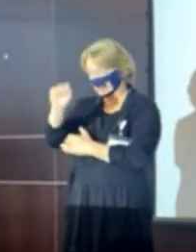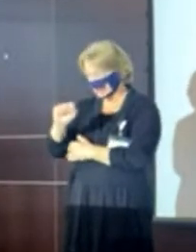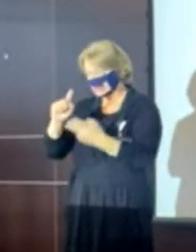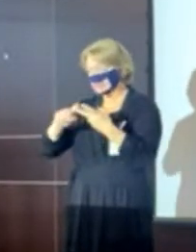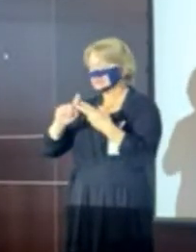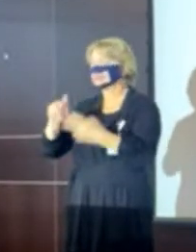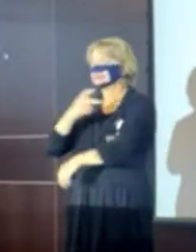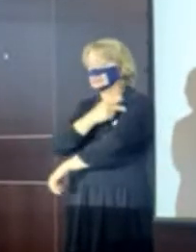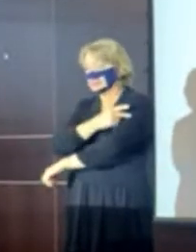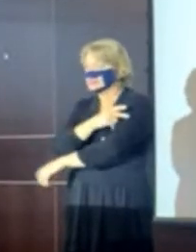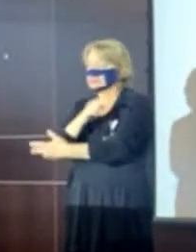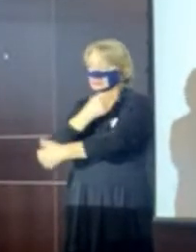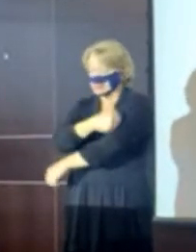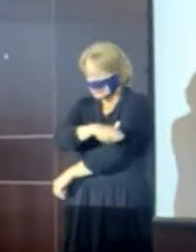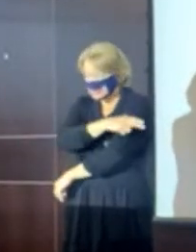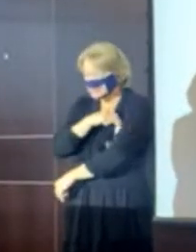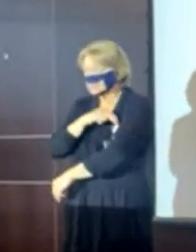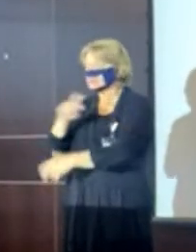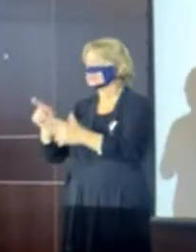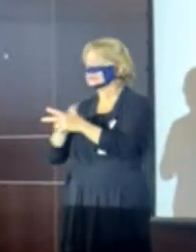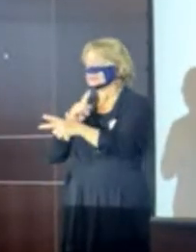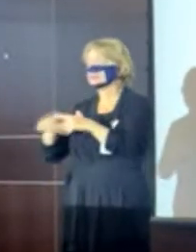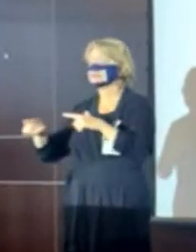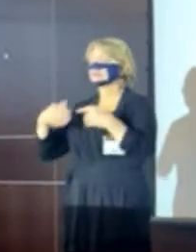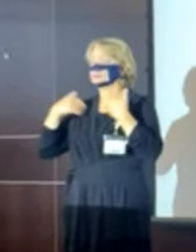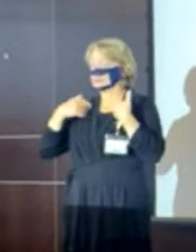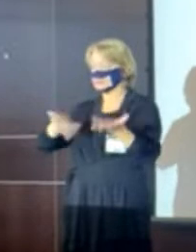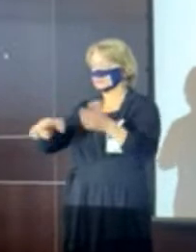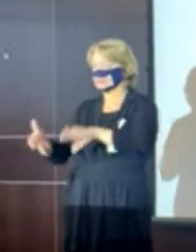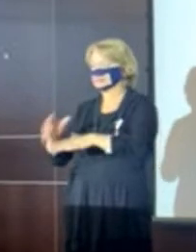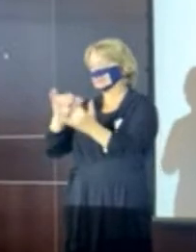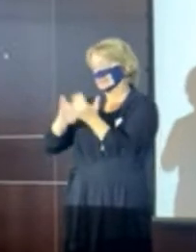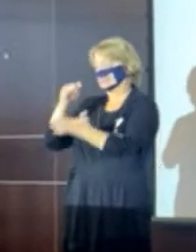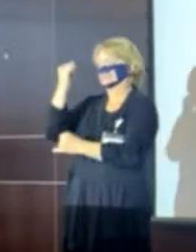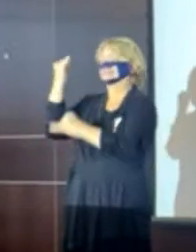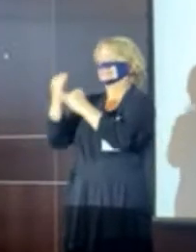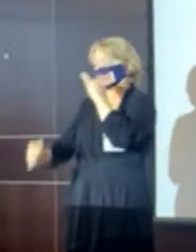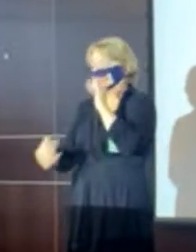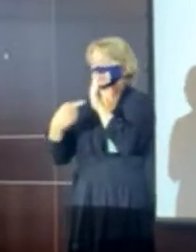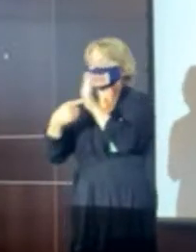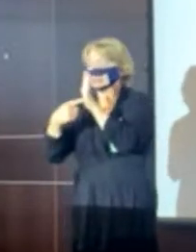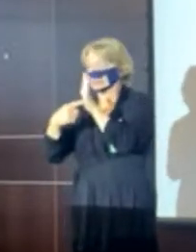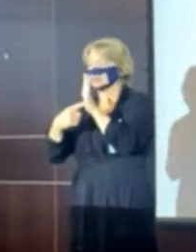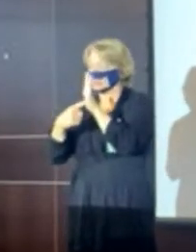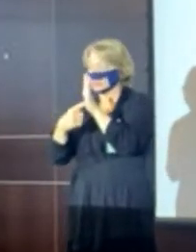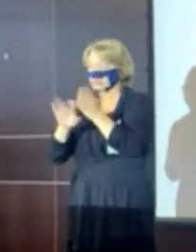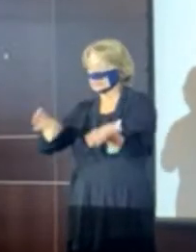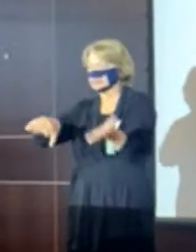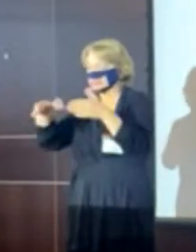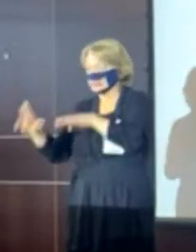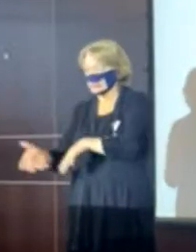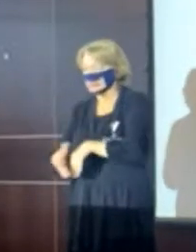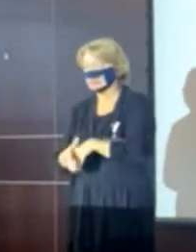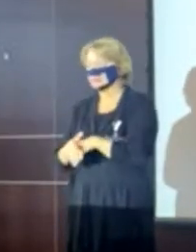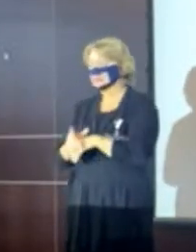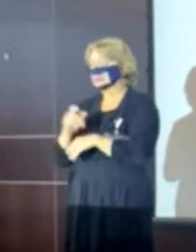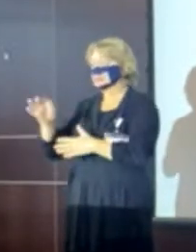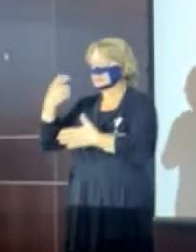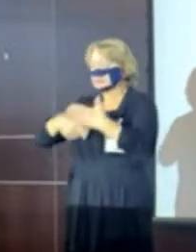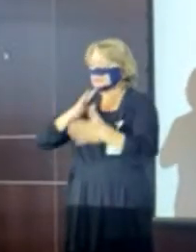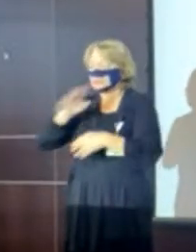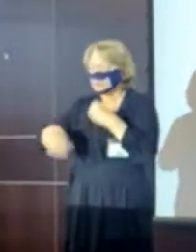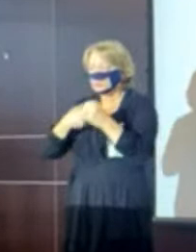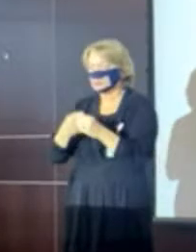hospitalizations, and then you have deaths as a result of that. So that's obviously the last indicator as a part of this. So even when we see our cases